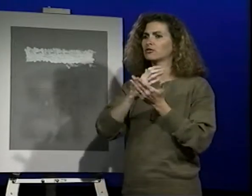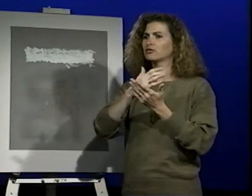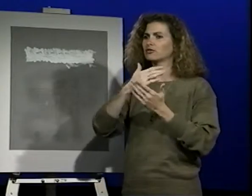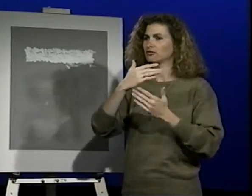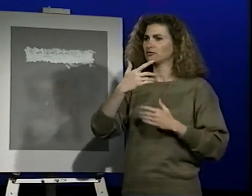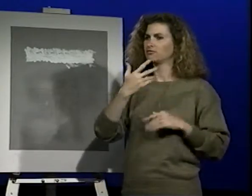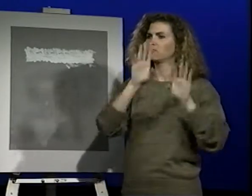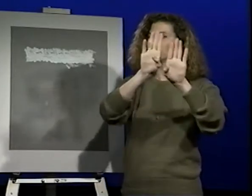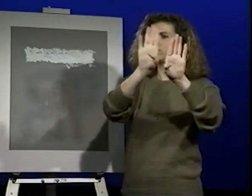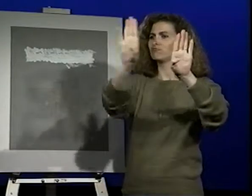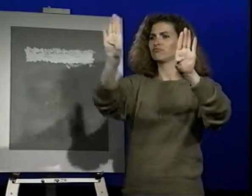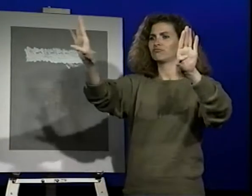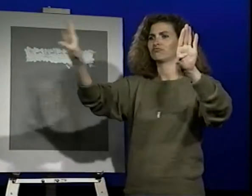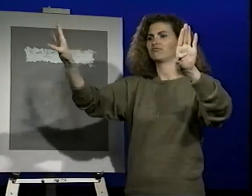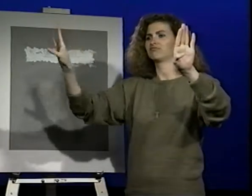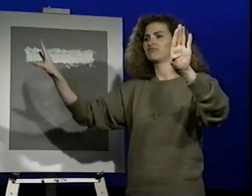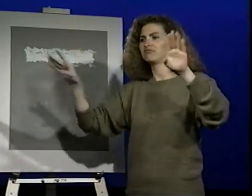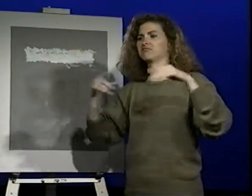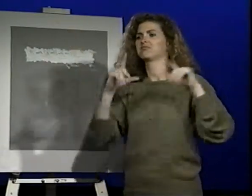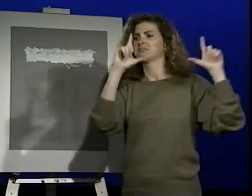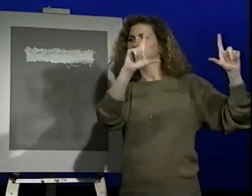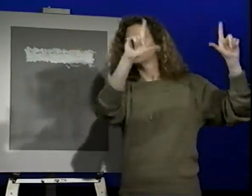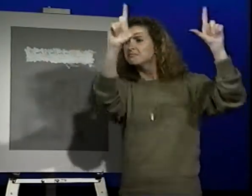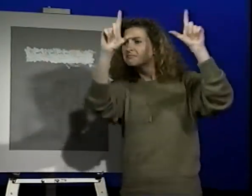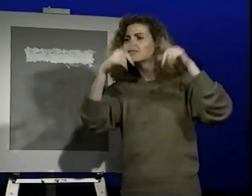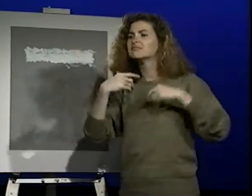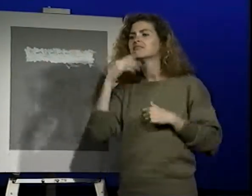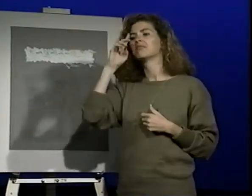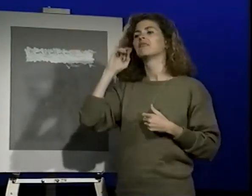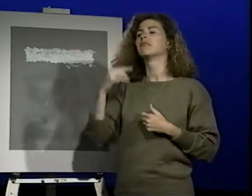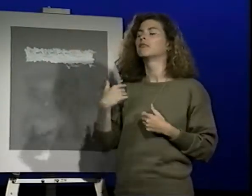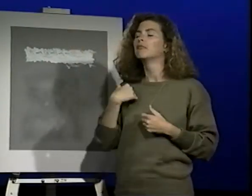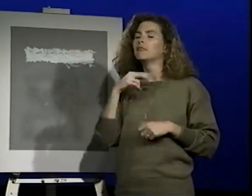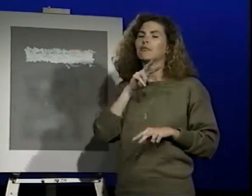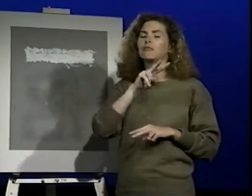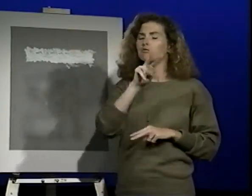I went into one room and saw oil paintings on the wall.